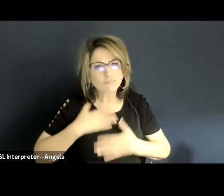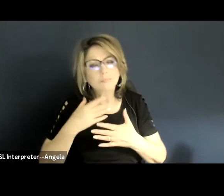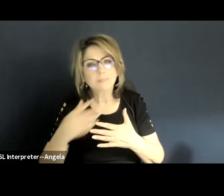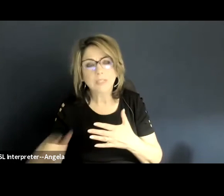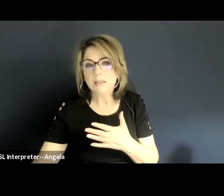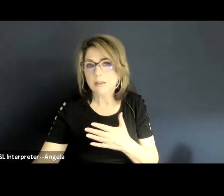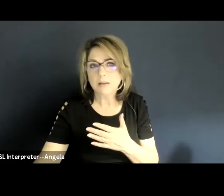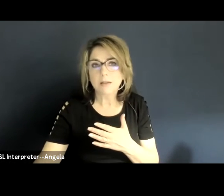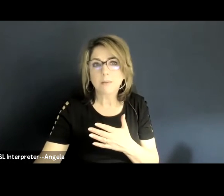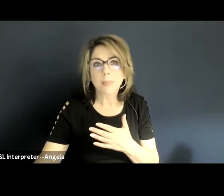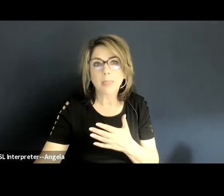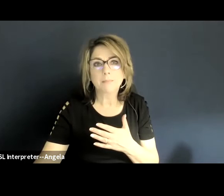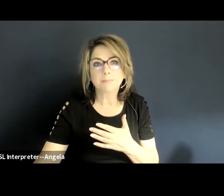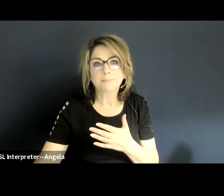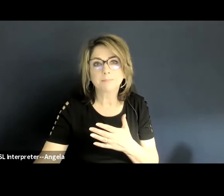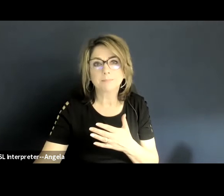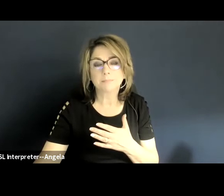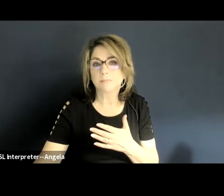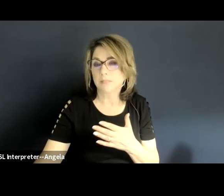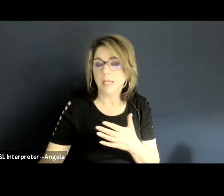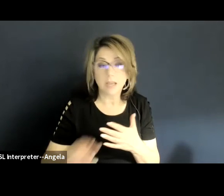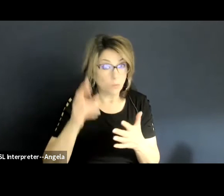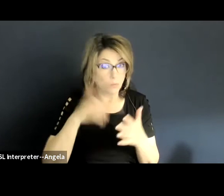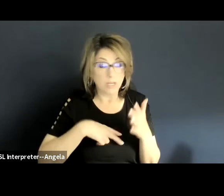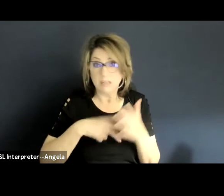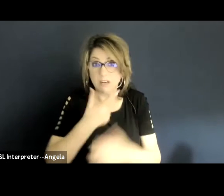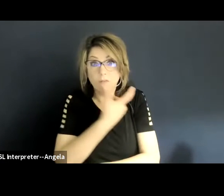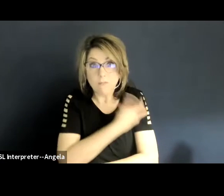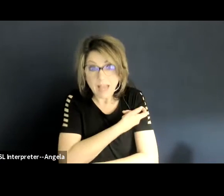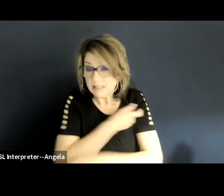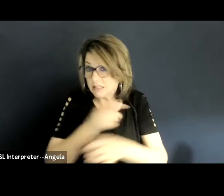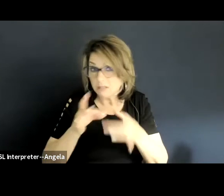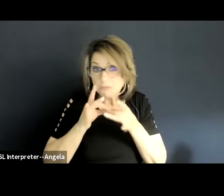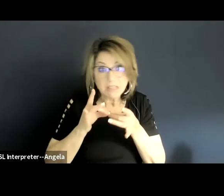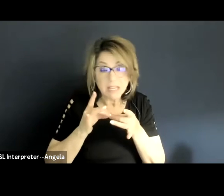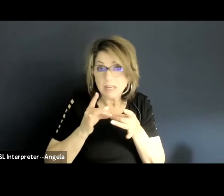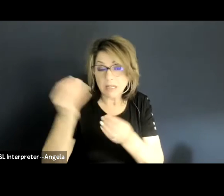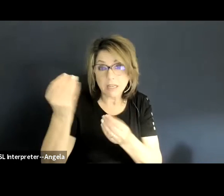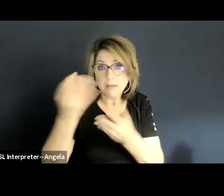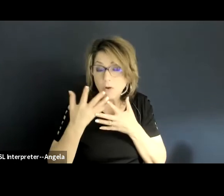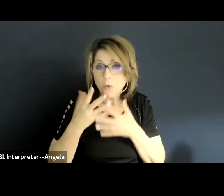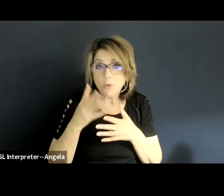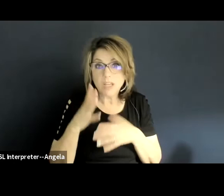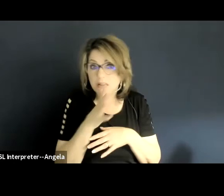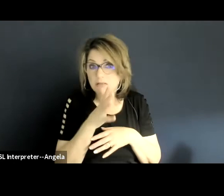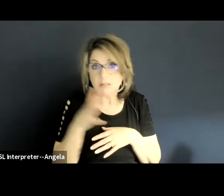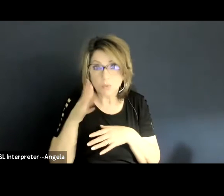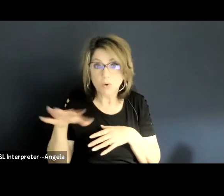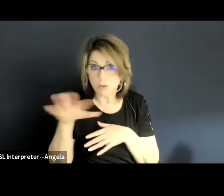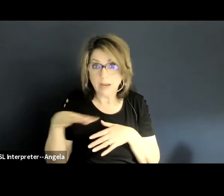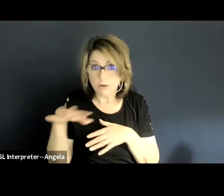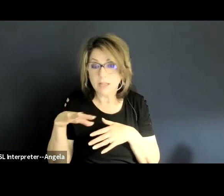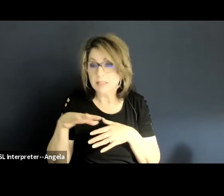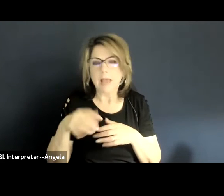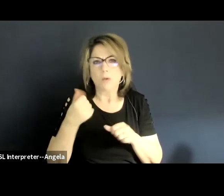with vaccine related information in rural areas. I don't remember